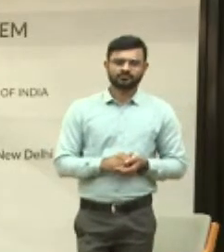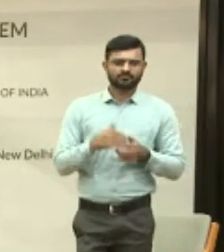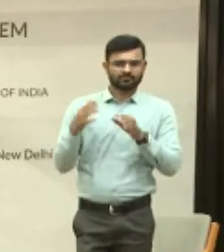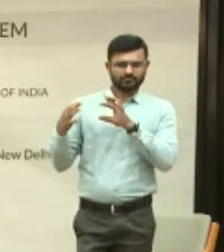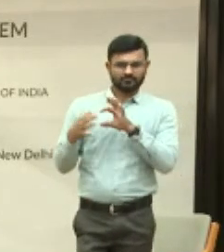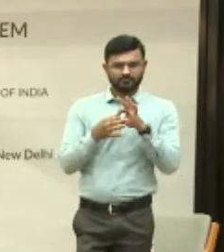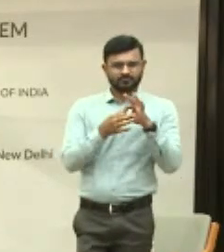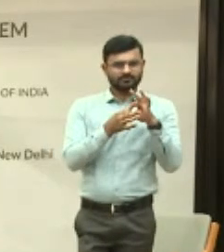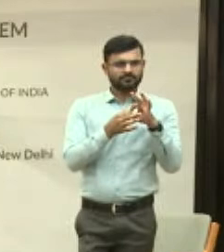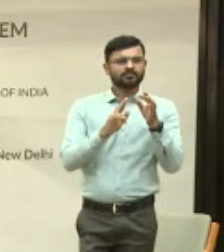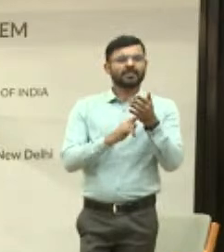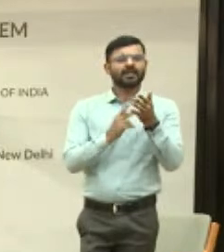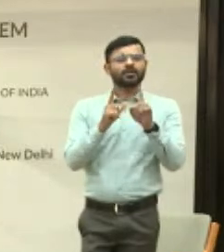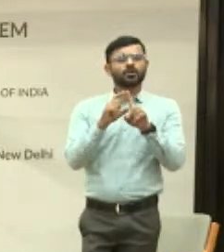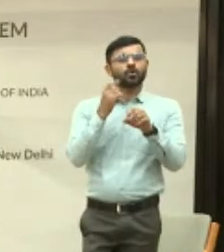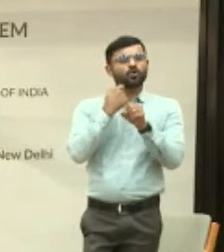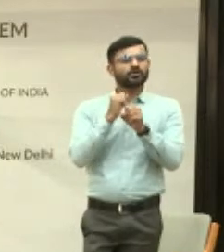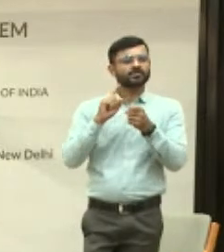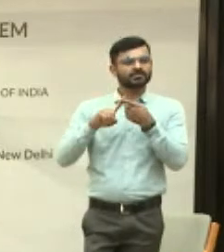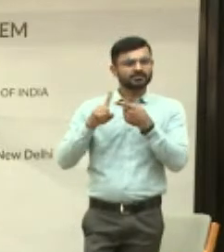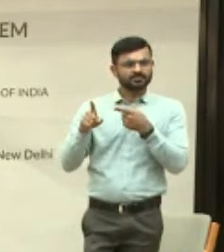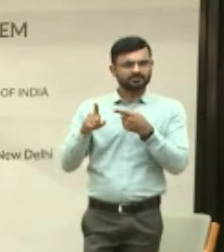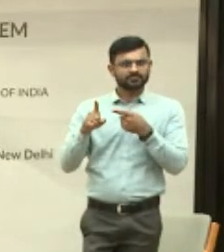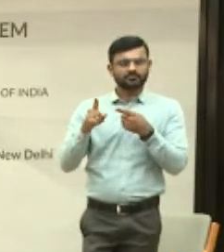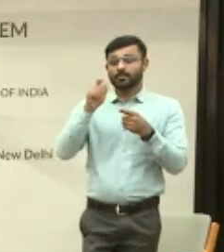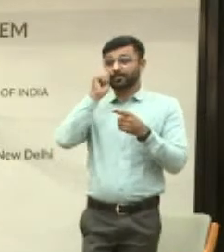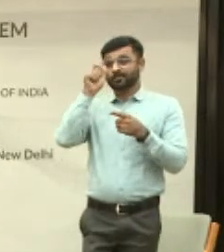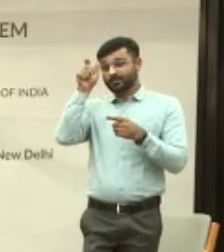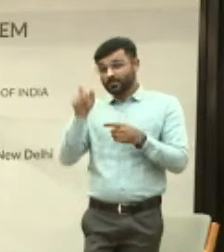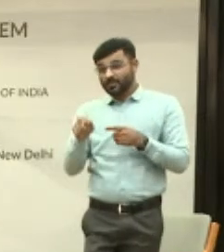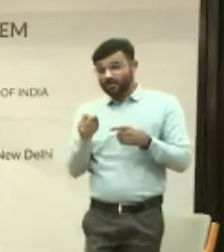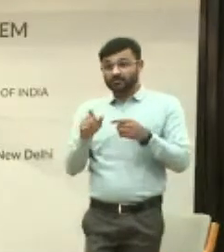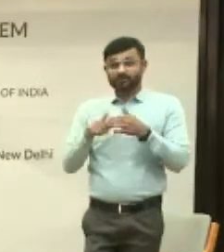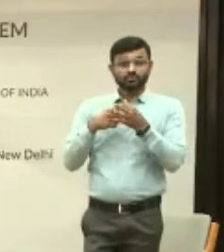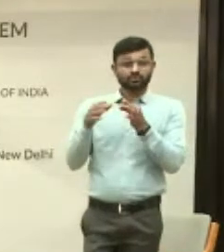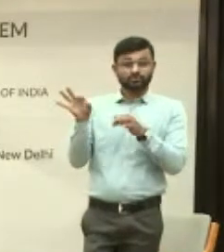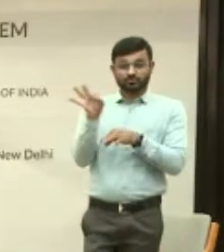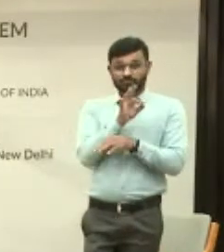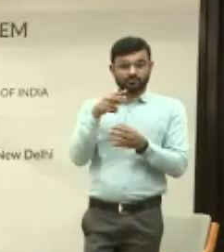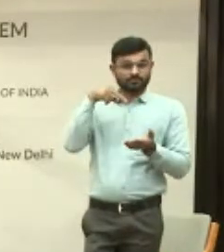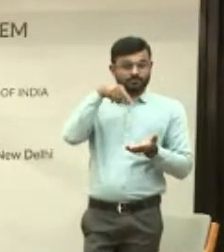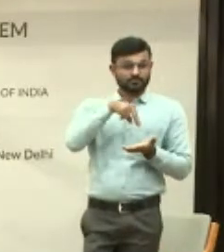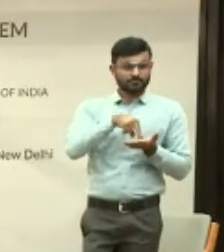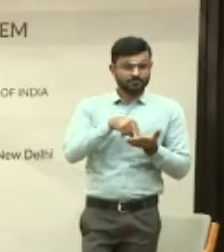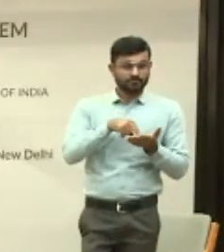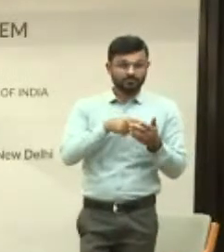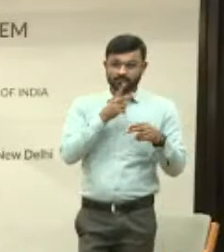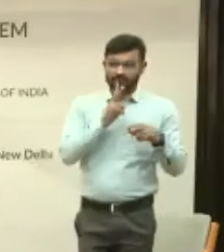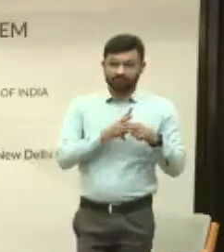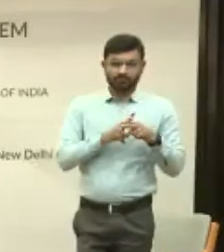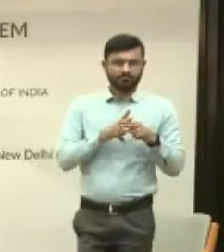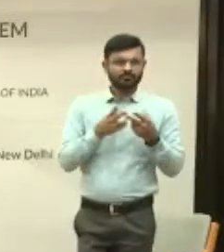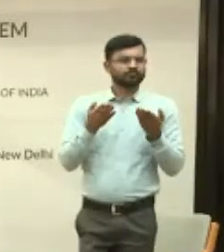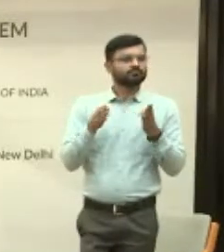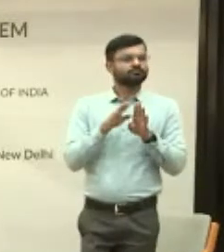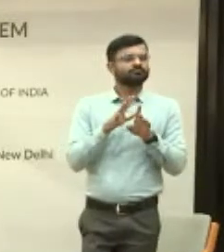according to the anecdote, a man was employed to stand on the cliffs of Dover with a telescope